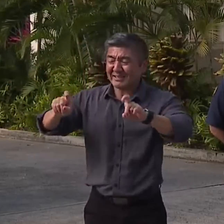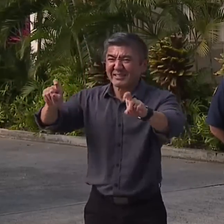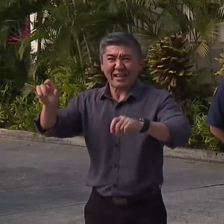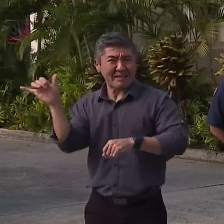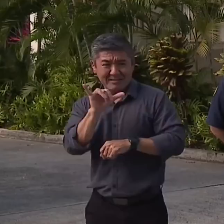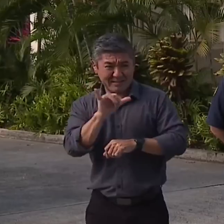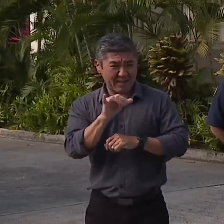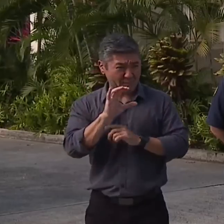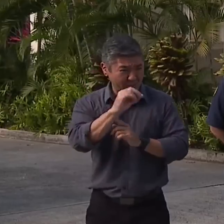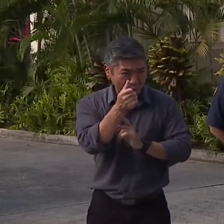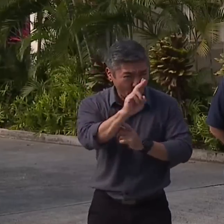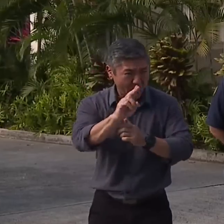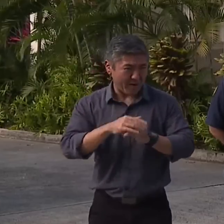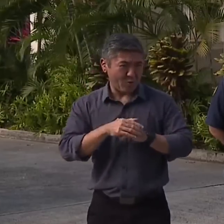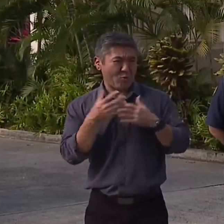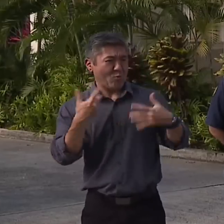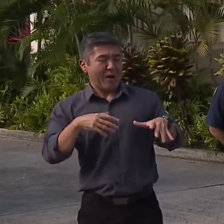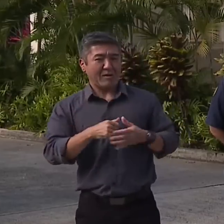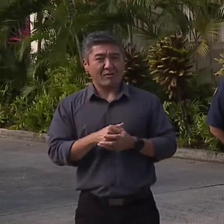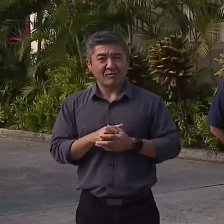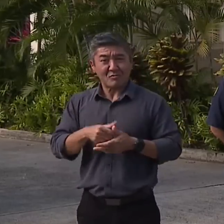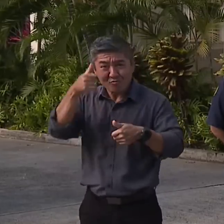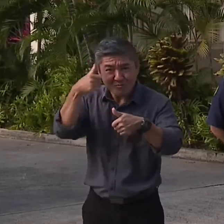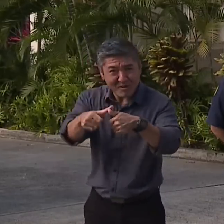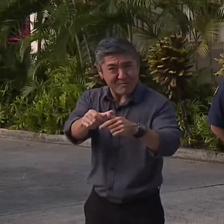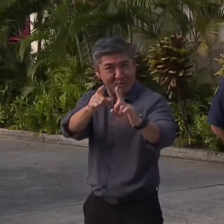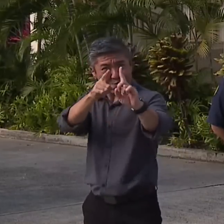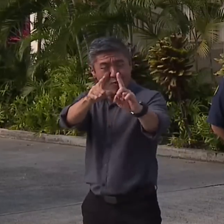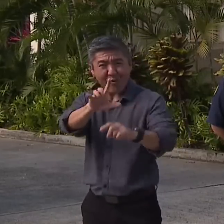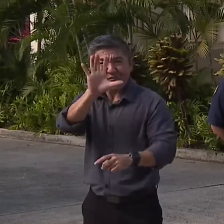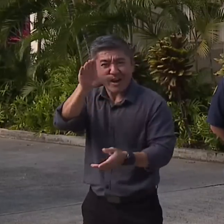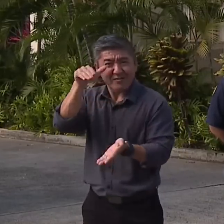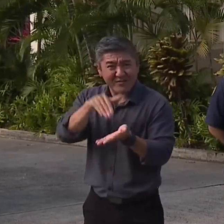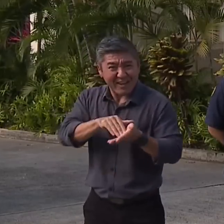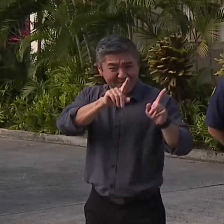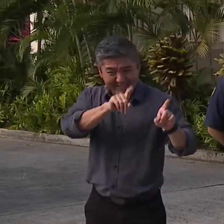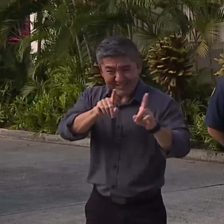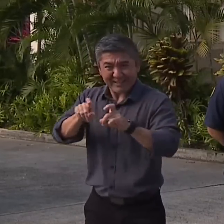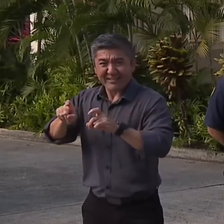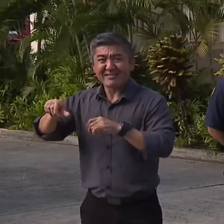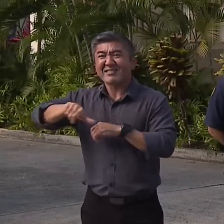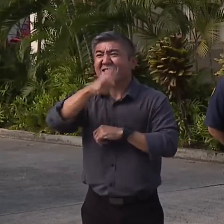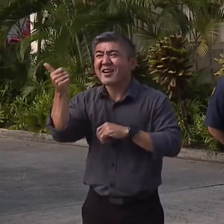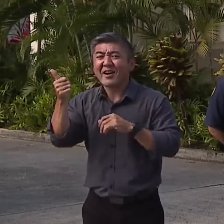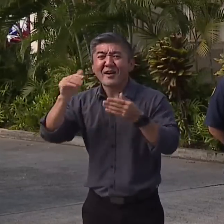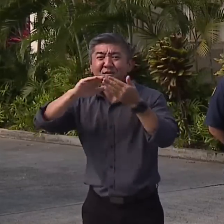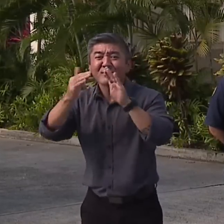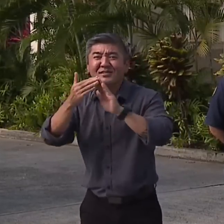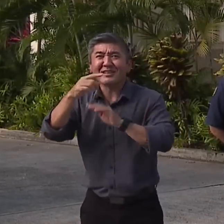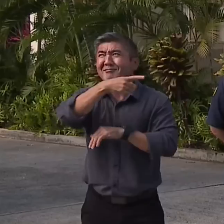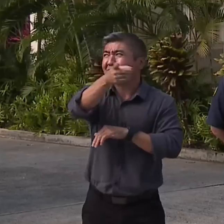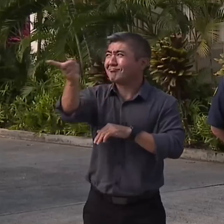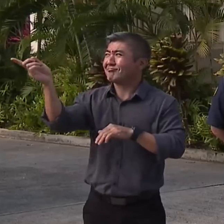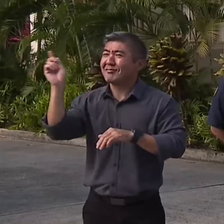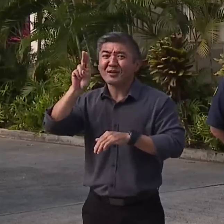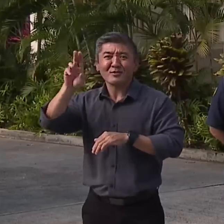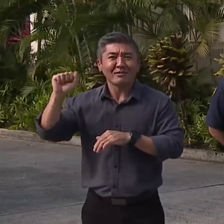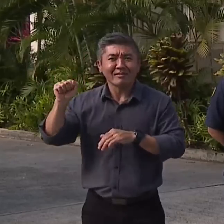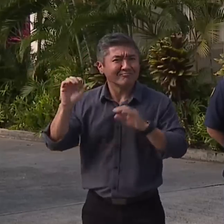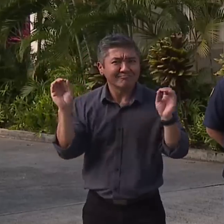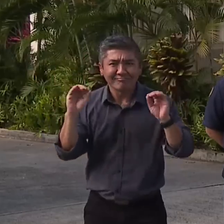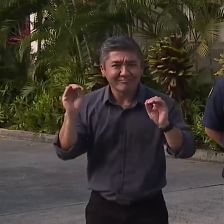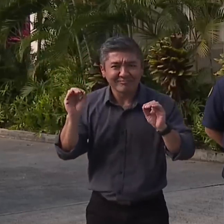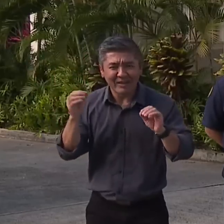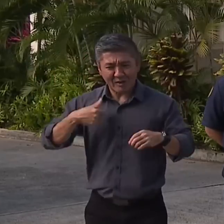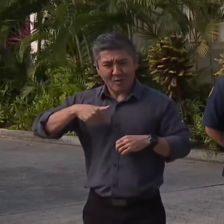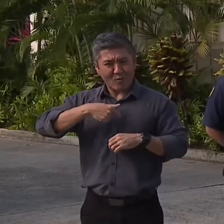You know, the goal was about 5,000 tests a day. No city in this country has hit that. We've hit it and exceeded it on